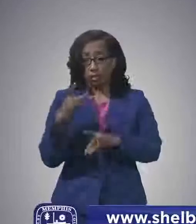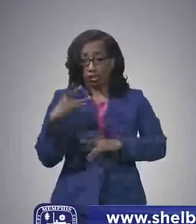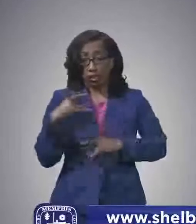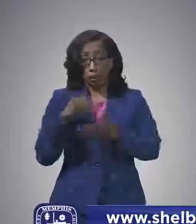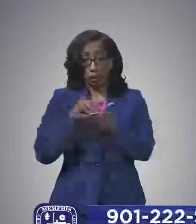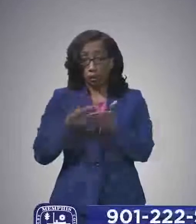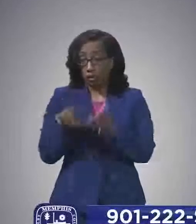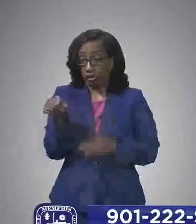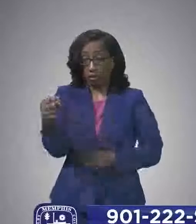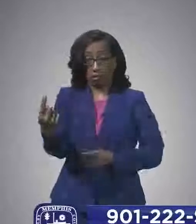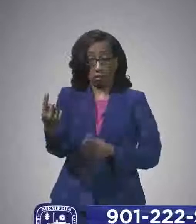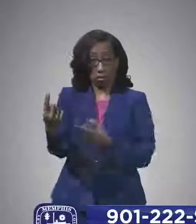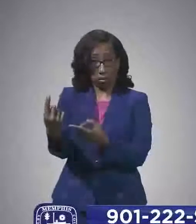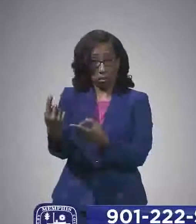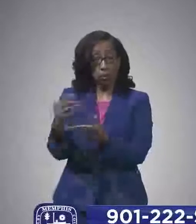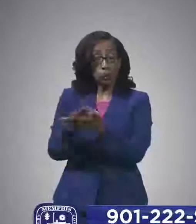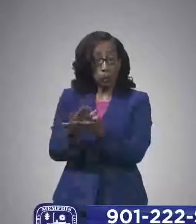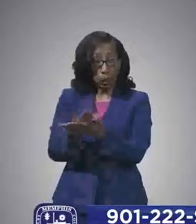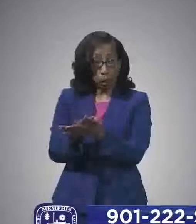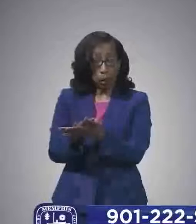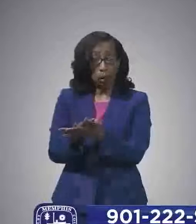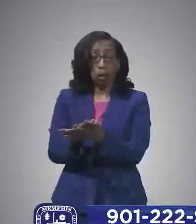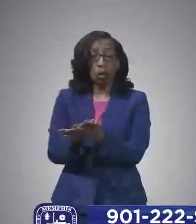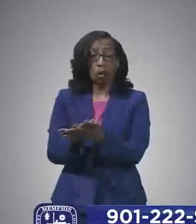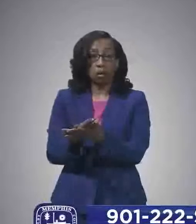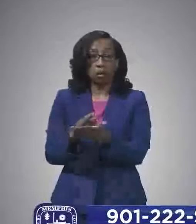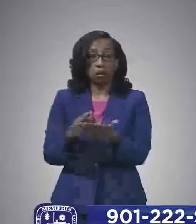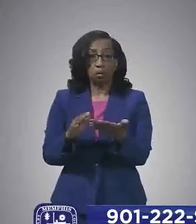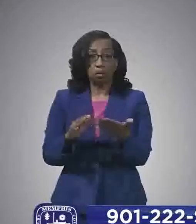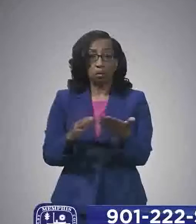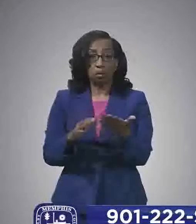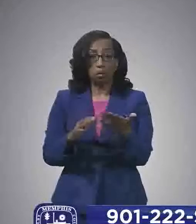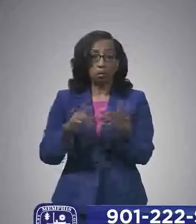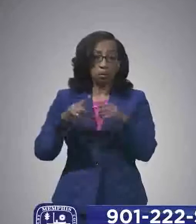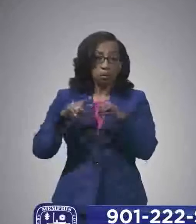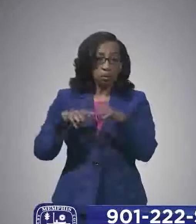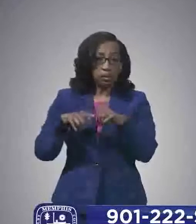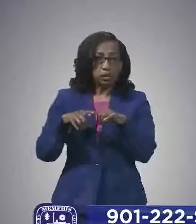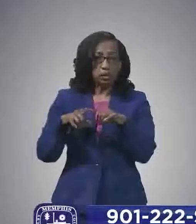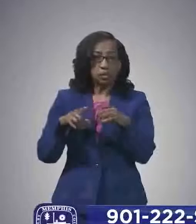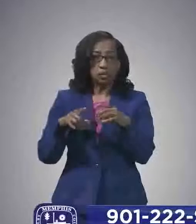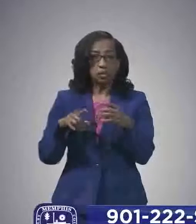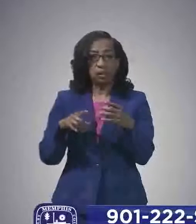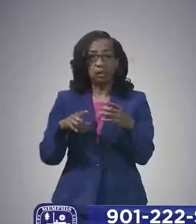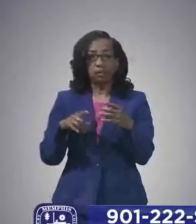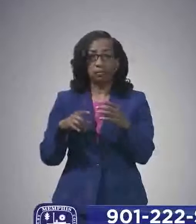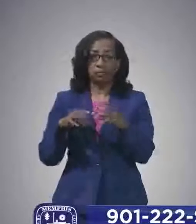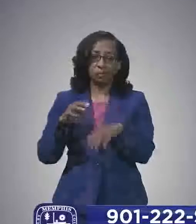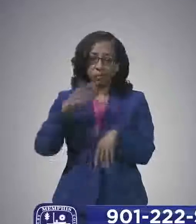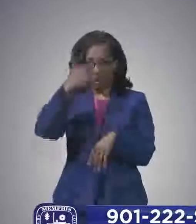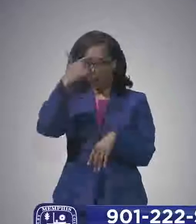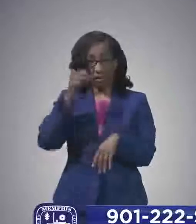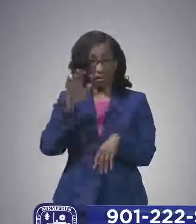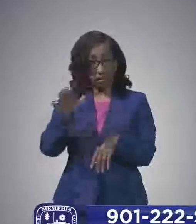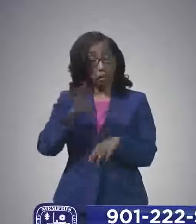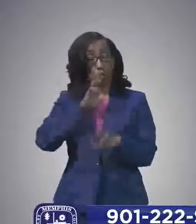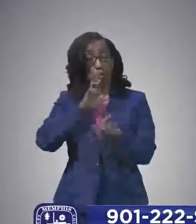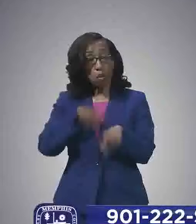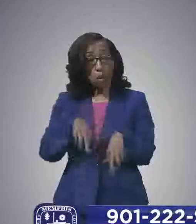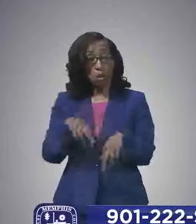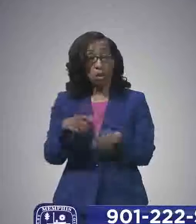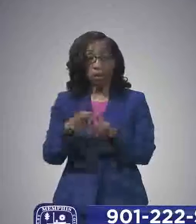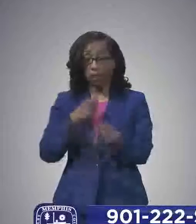students based on just the usual illness type mandatory reporting that comes